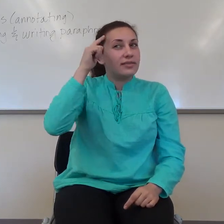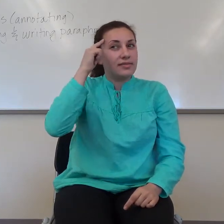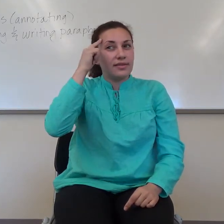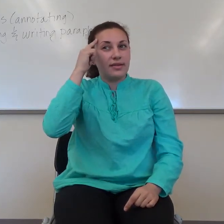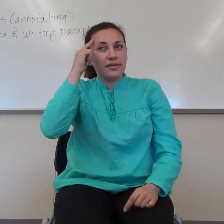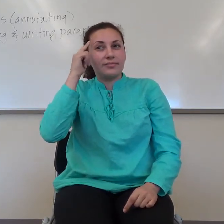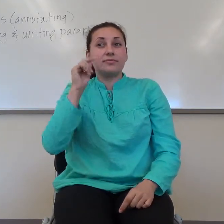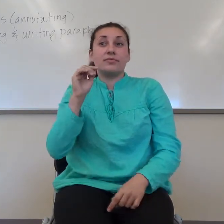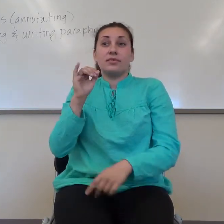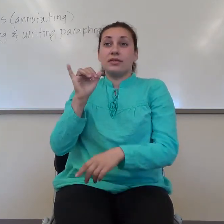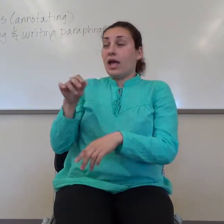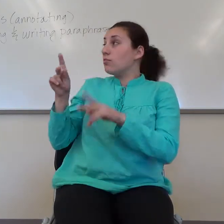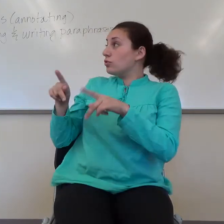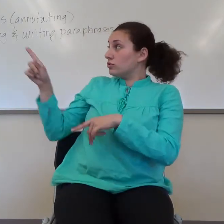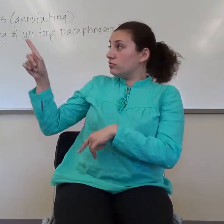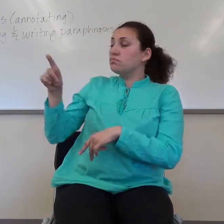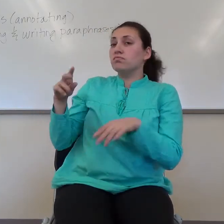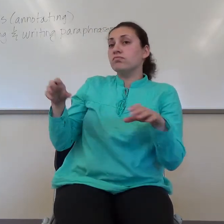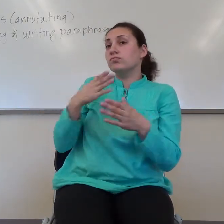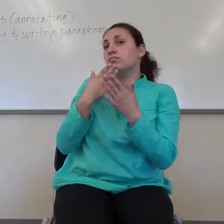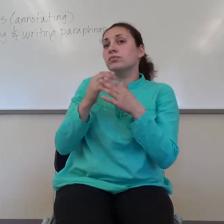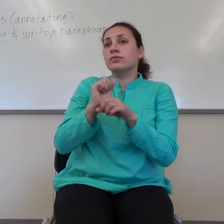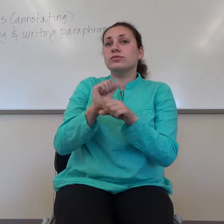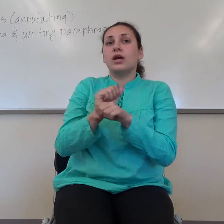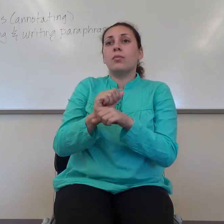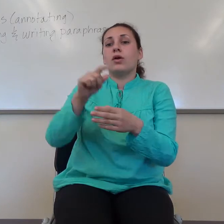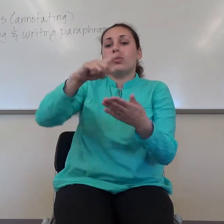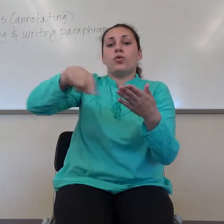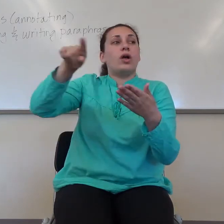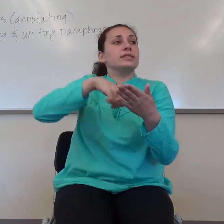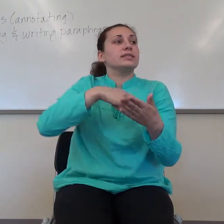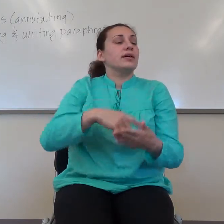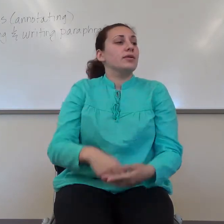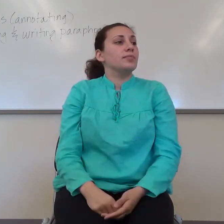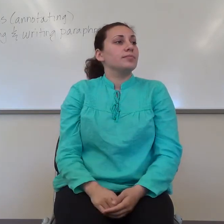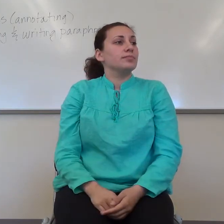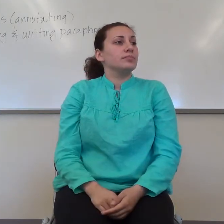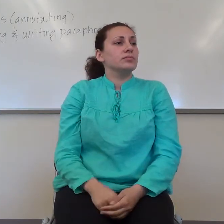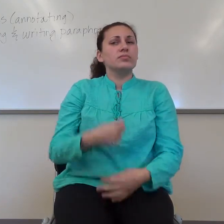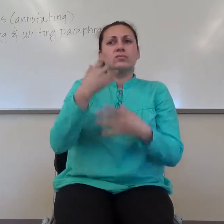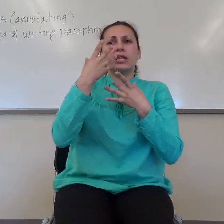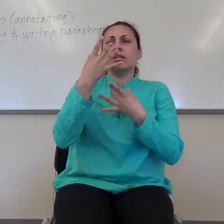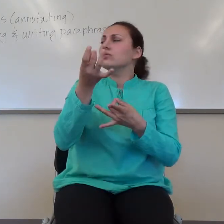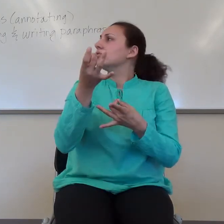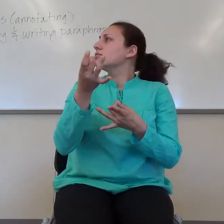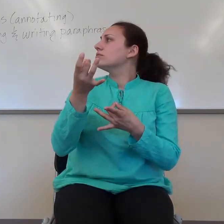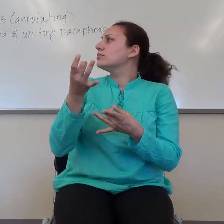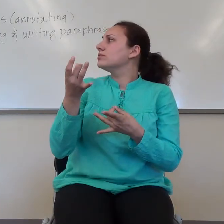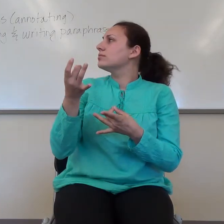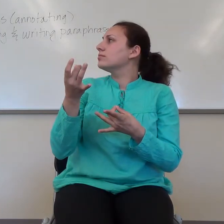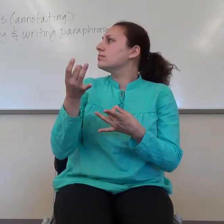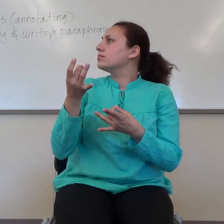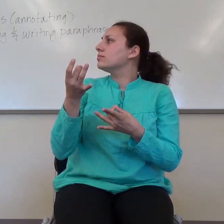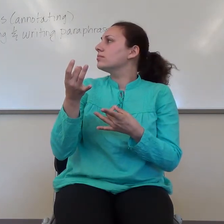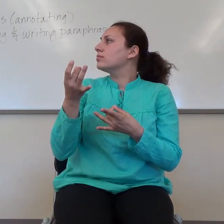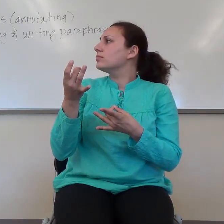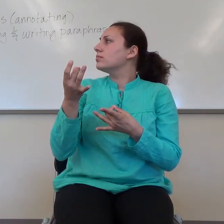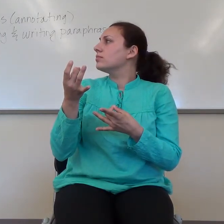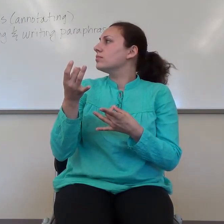person did a good job of crossing that out. And it was interesting because most people got this one